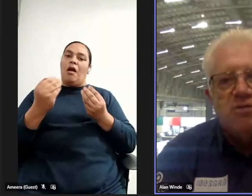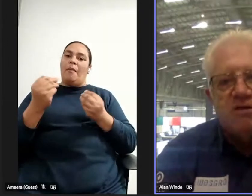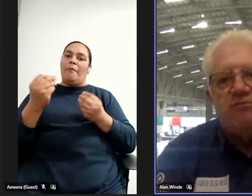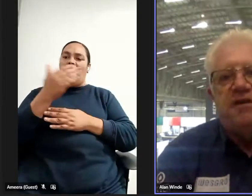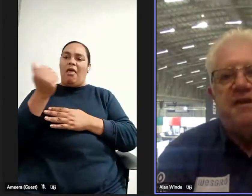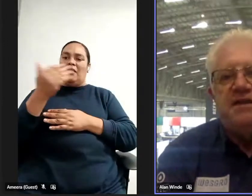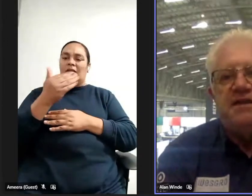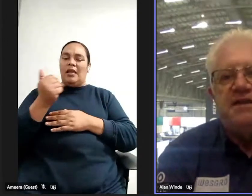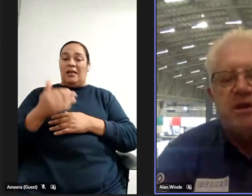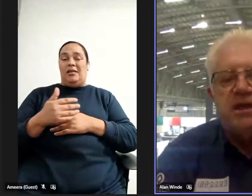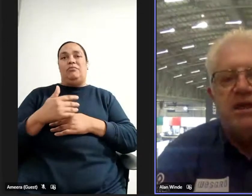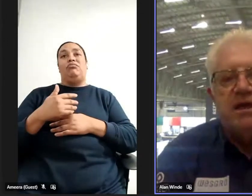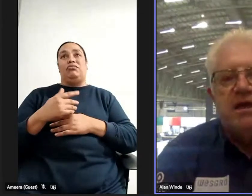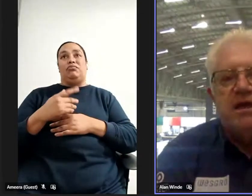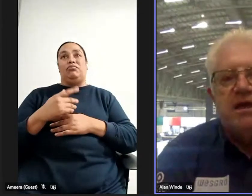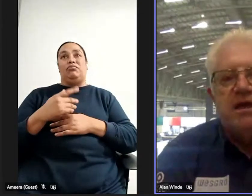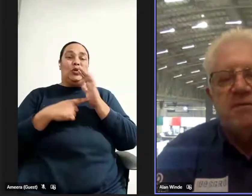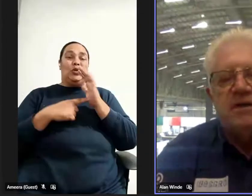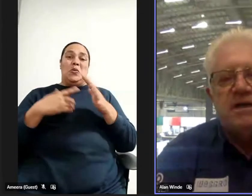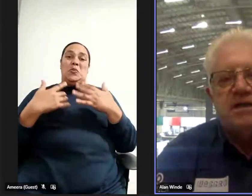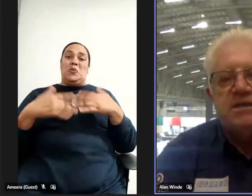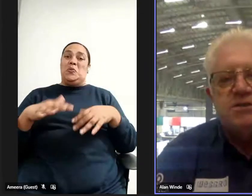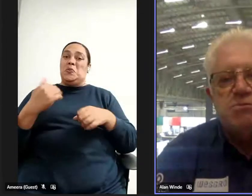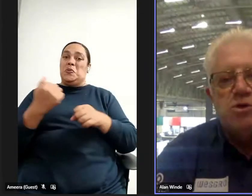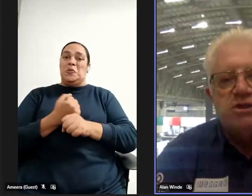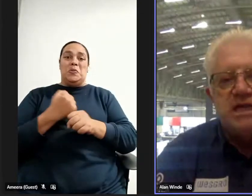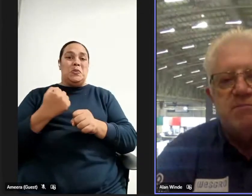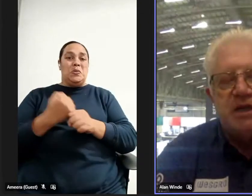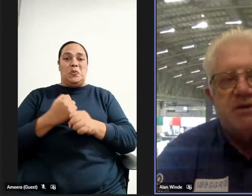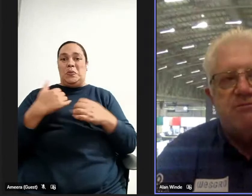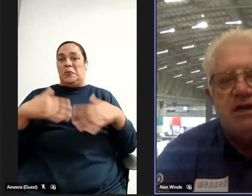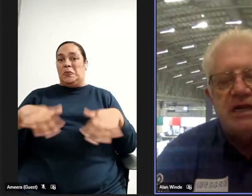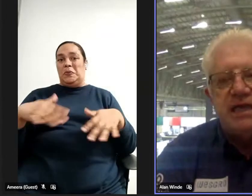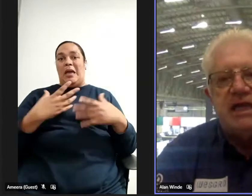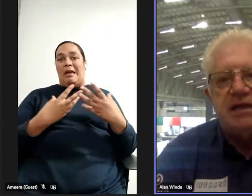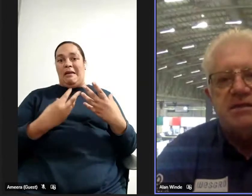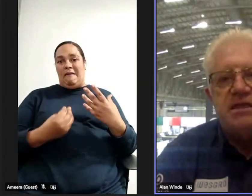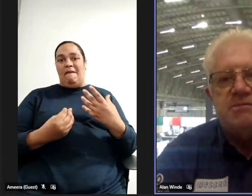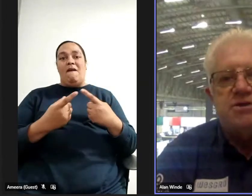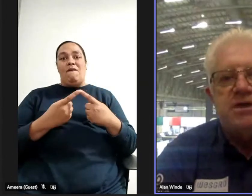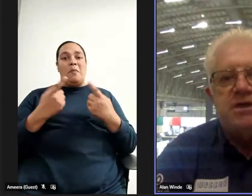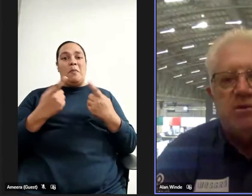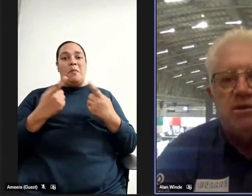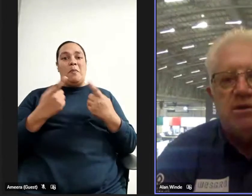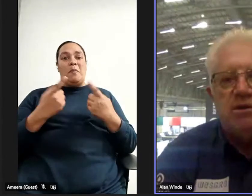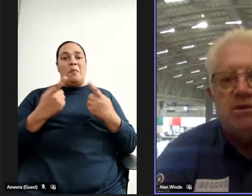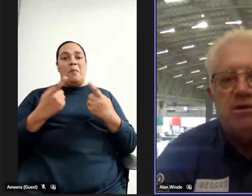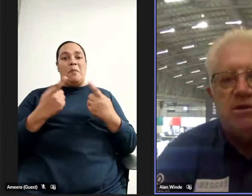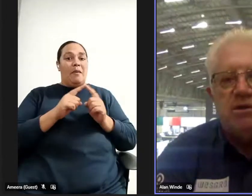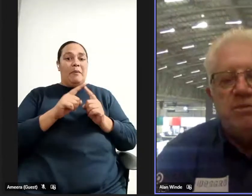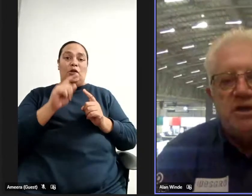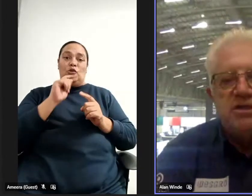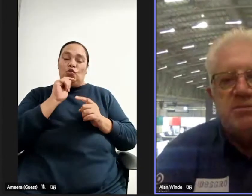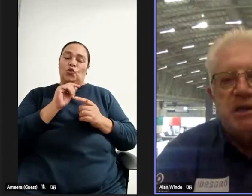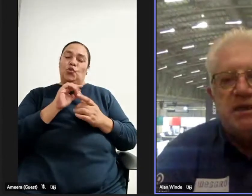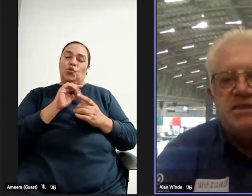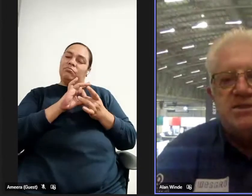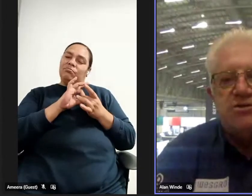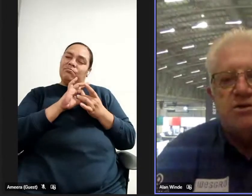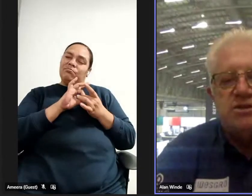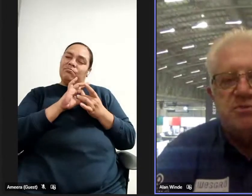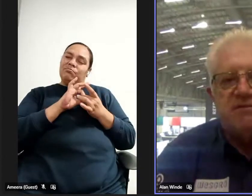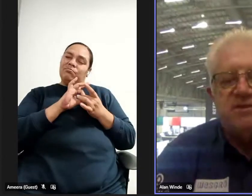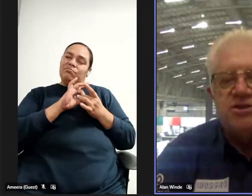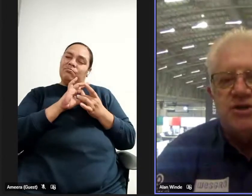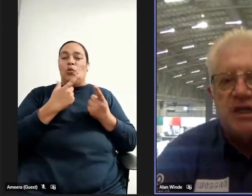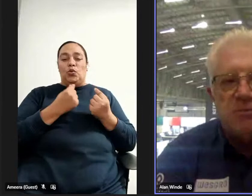shows you the volume of work that is happening from a small team, but a really dedicated team to enable all